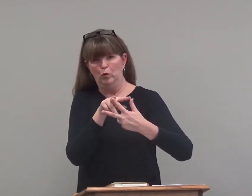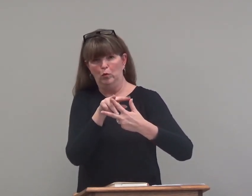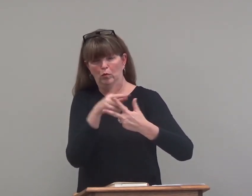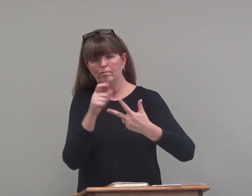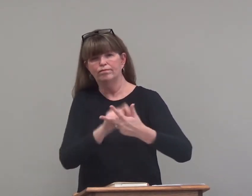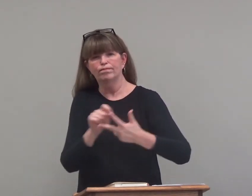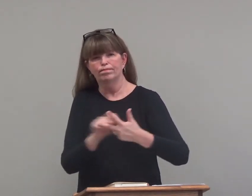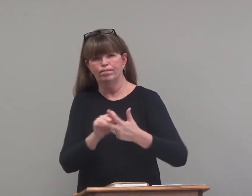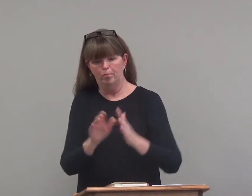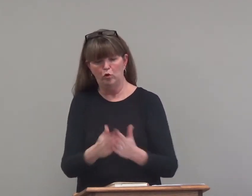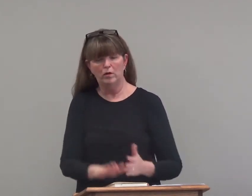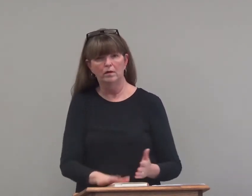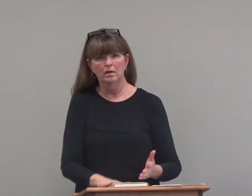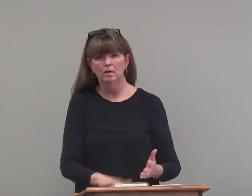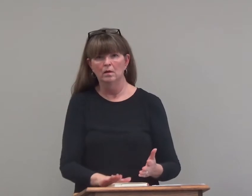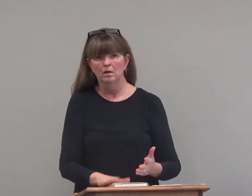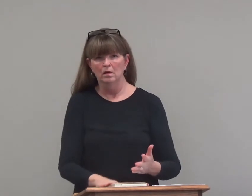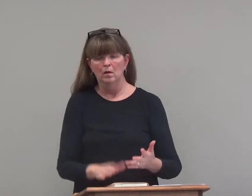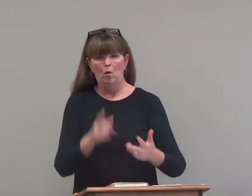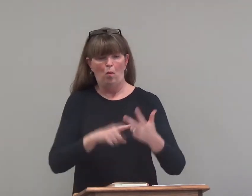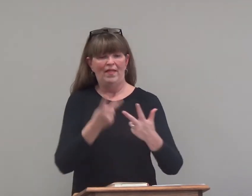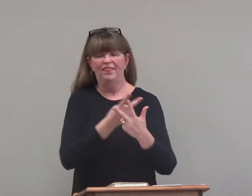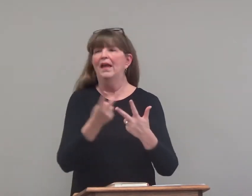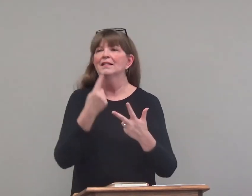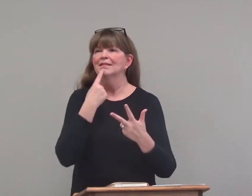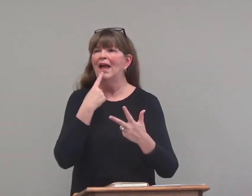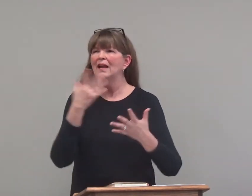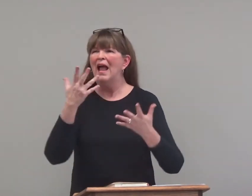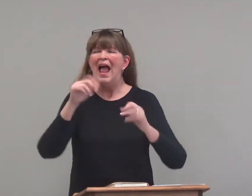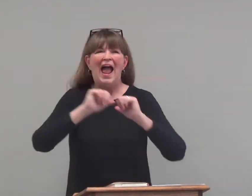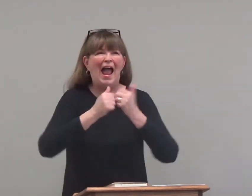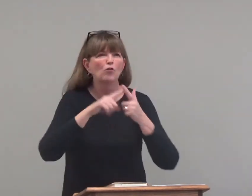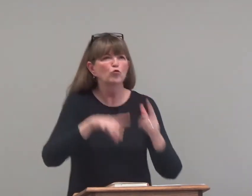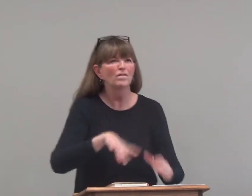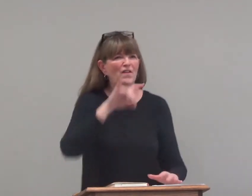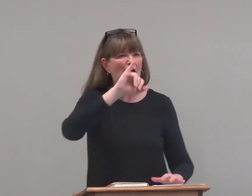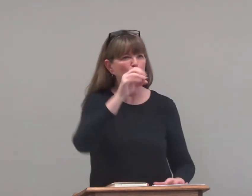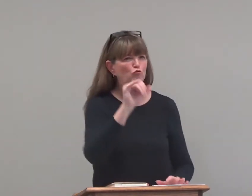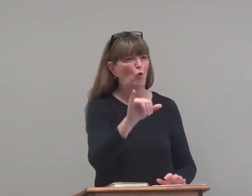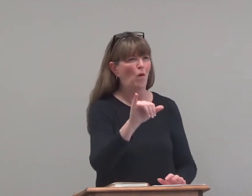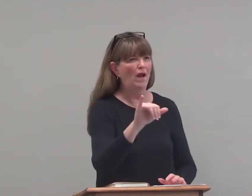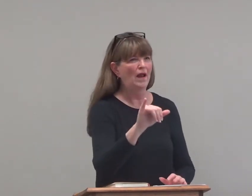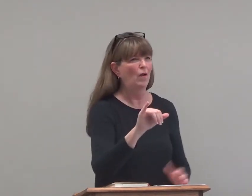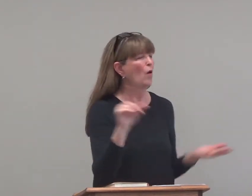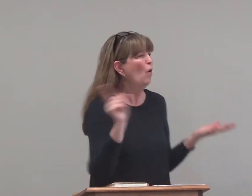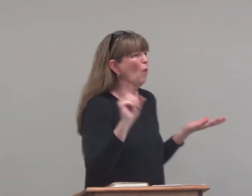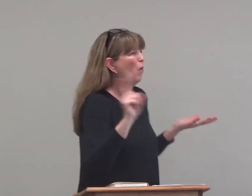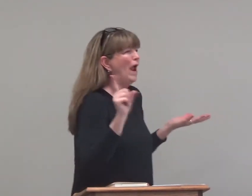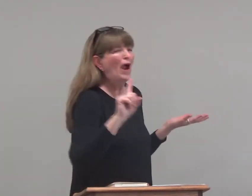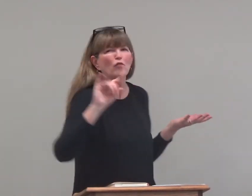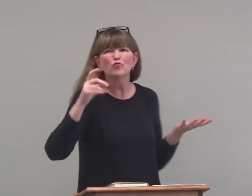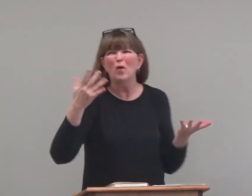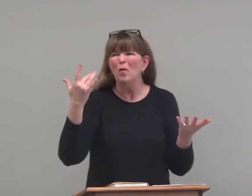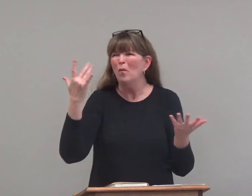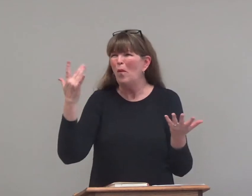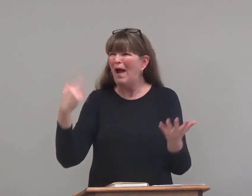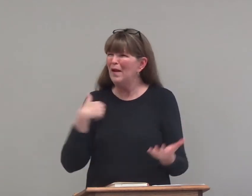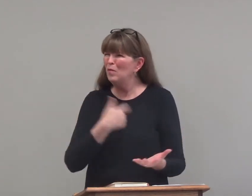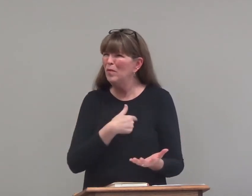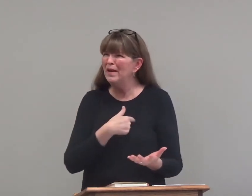So he interviewed both the Dalai Lama and Desmond Tutu, and then about how to find joy, about